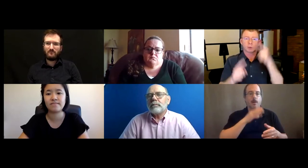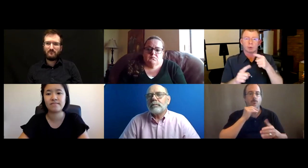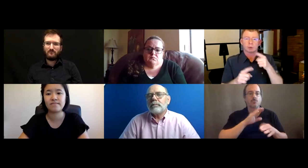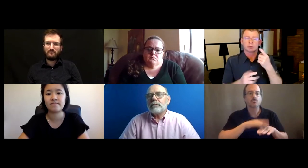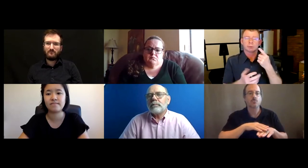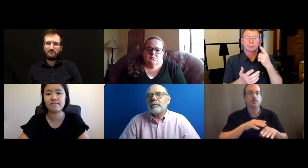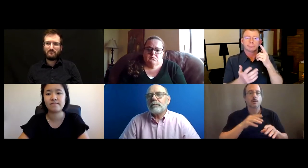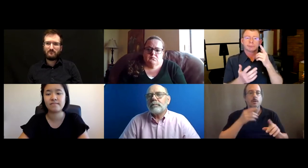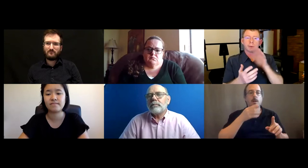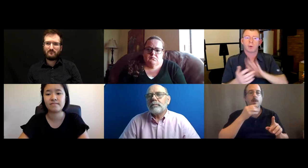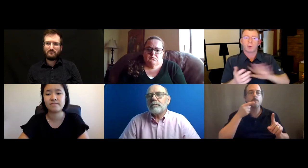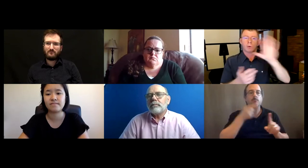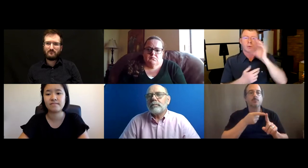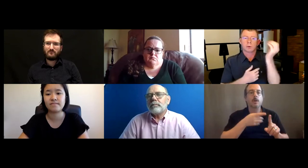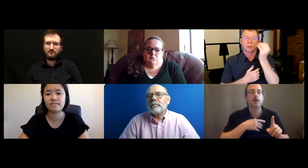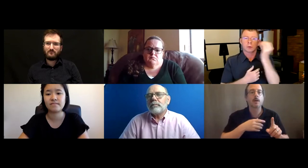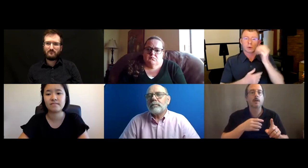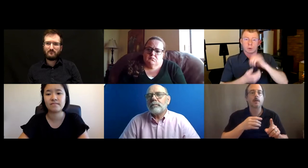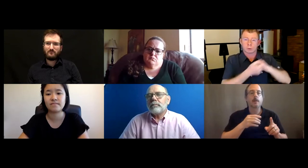this question as well.